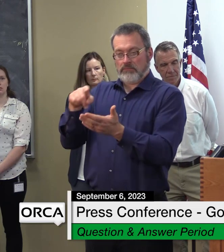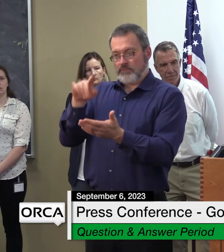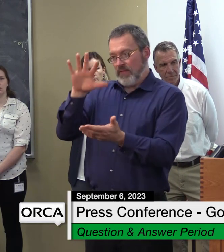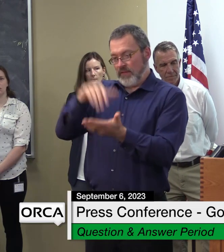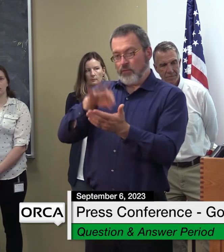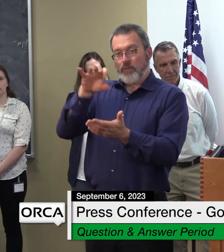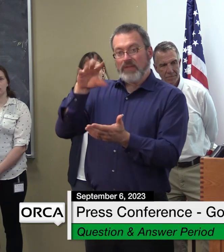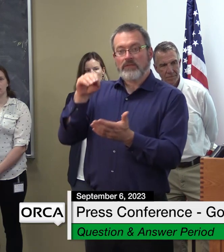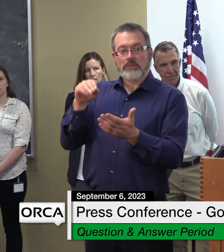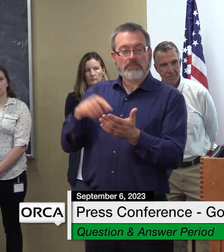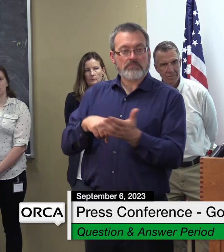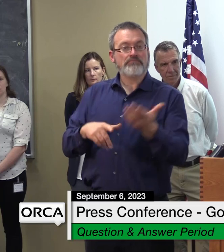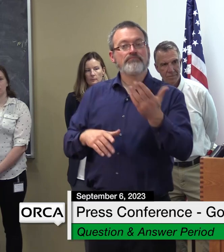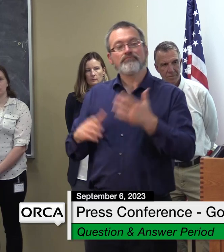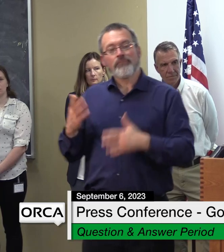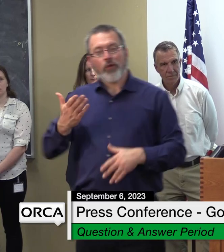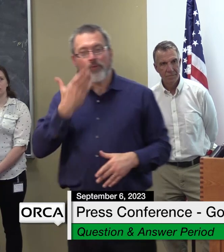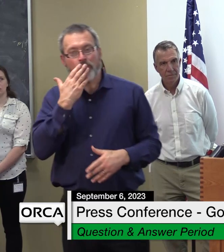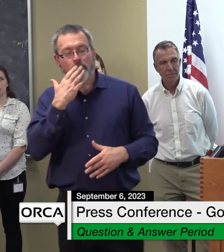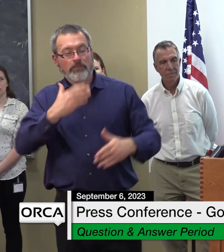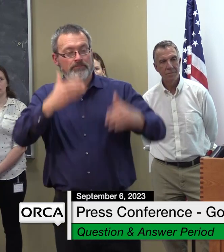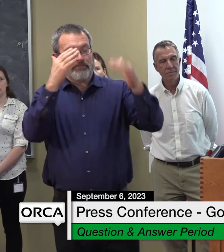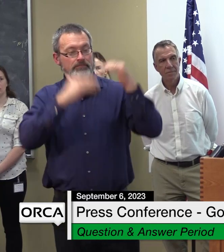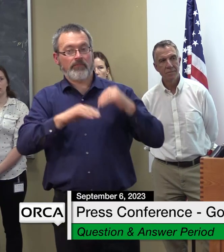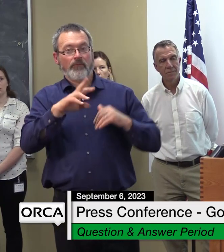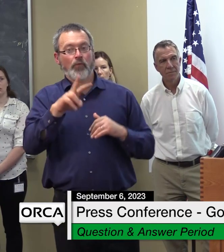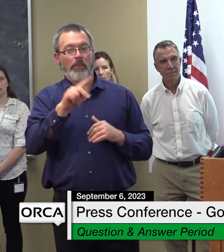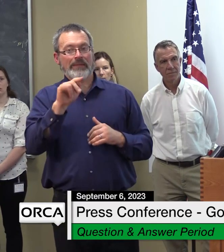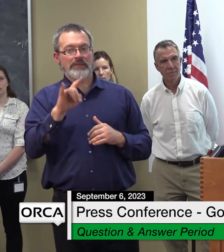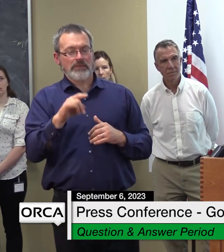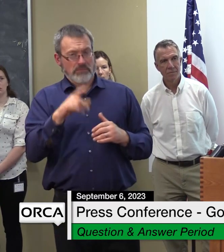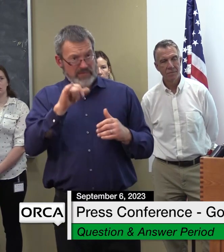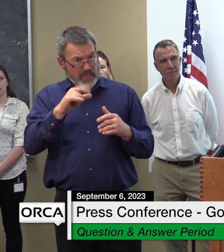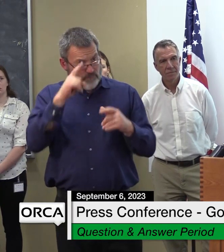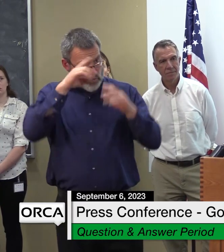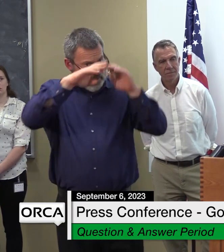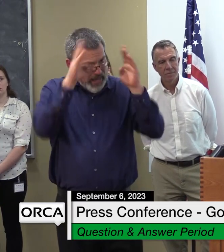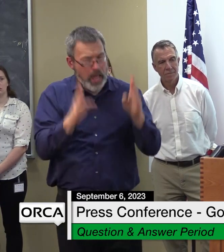5,450. That works. Thank you. Households or individuals? Applicants. Yep.